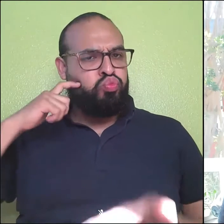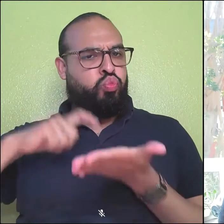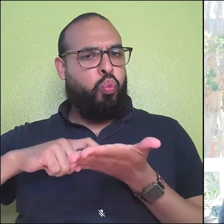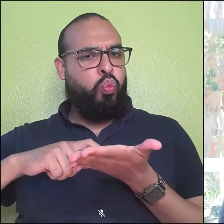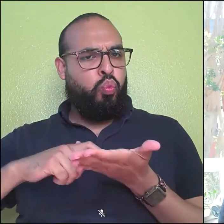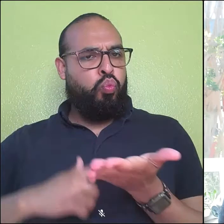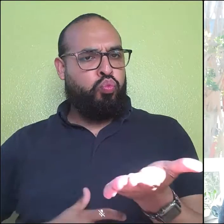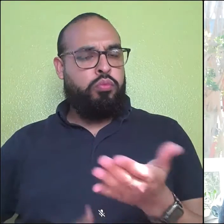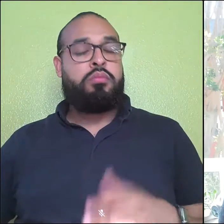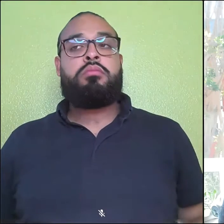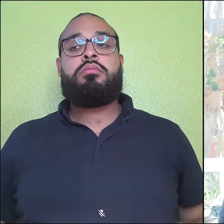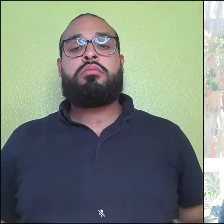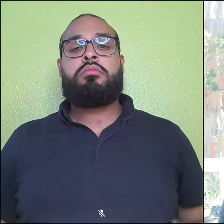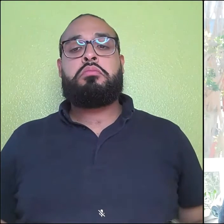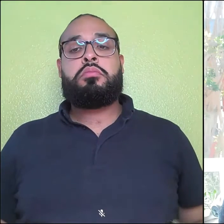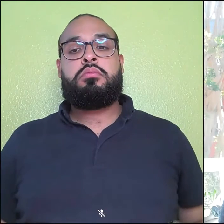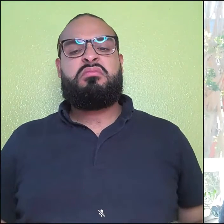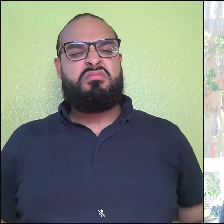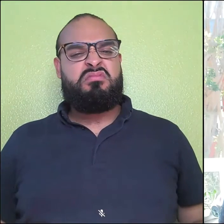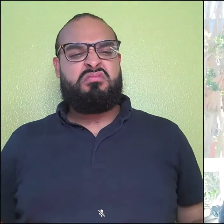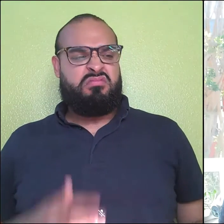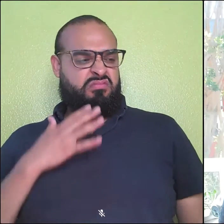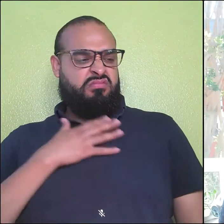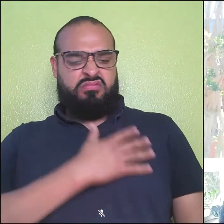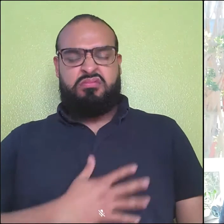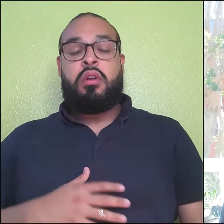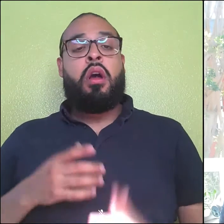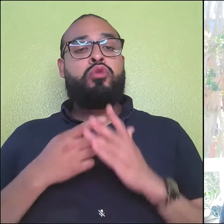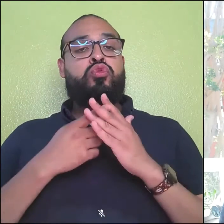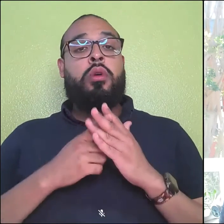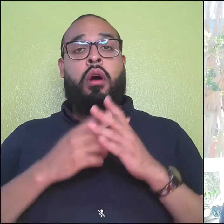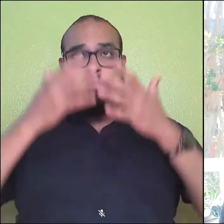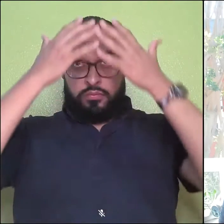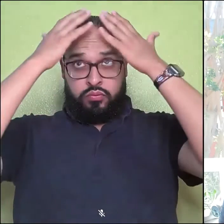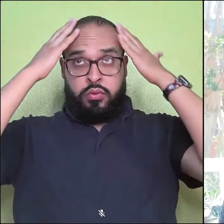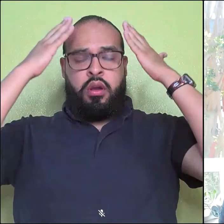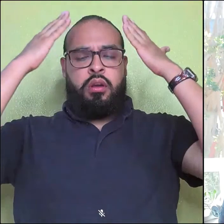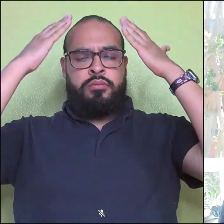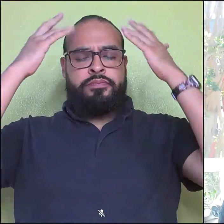in any parts of your body, starting from the top, the crown of your head,